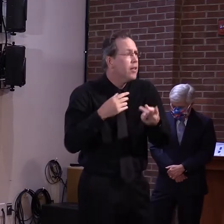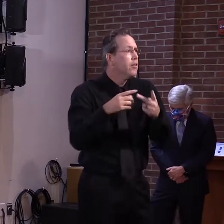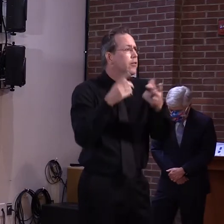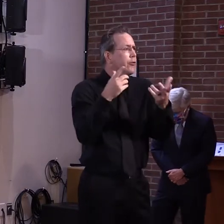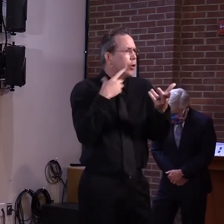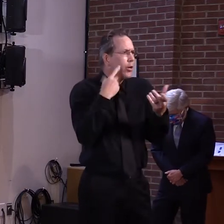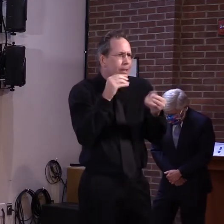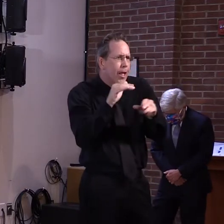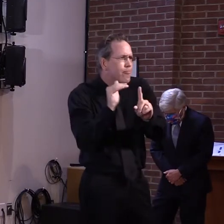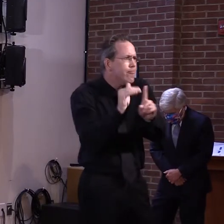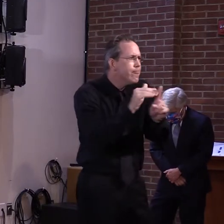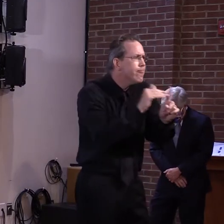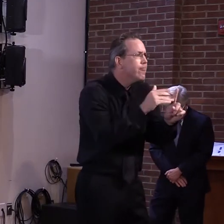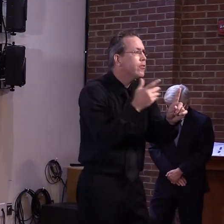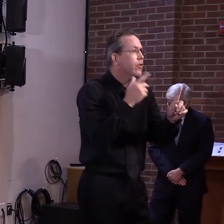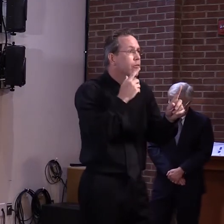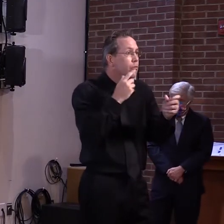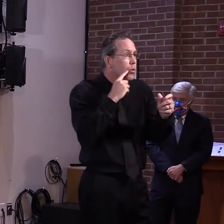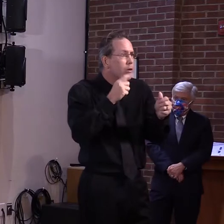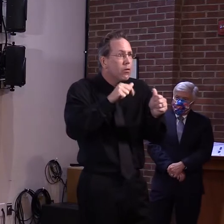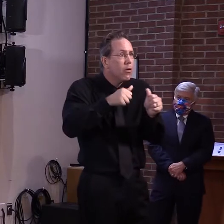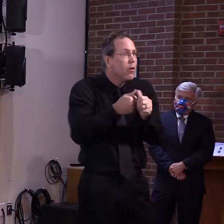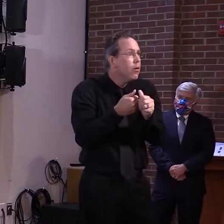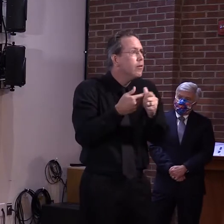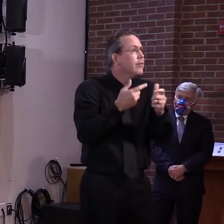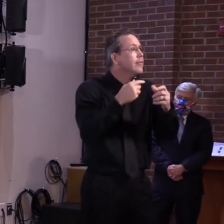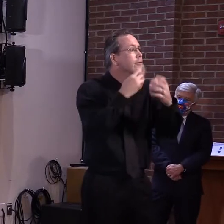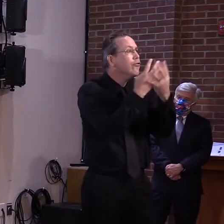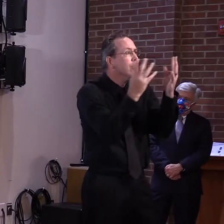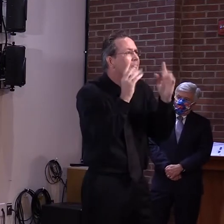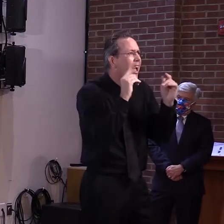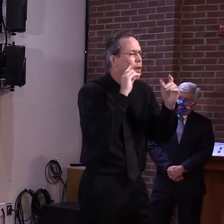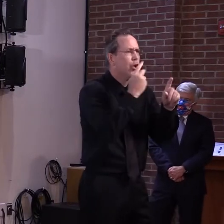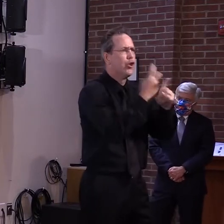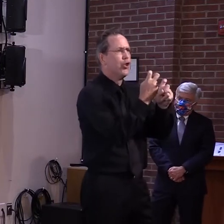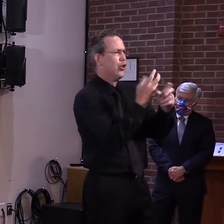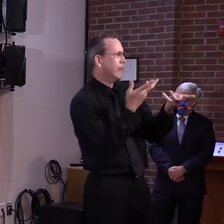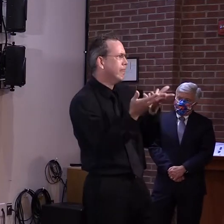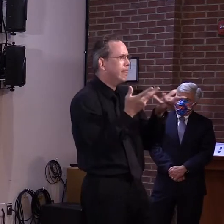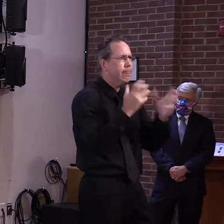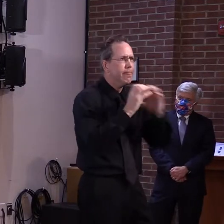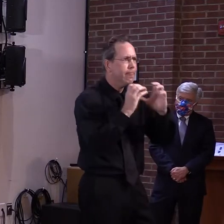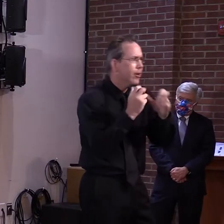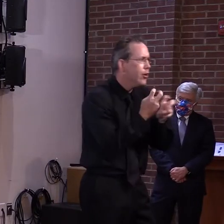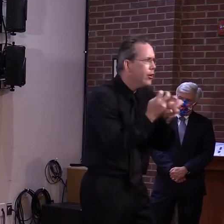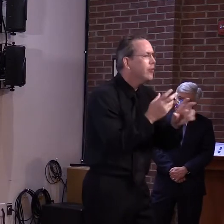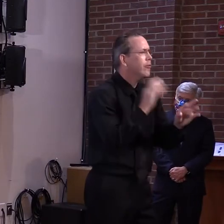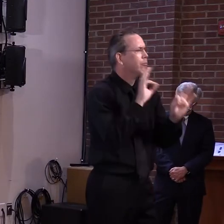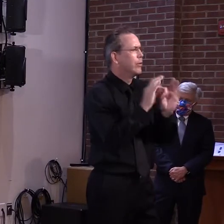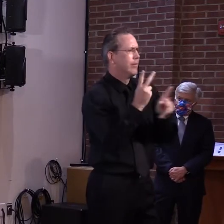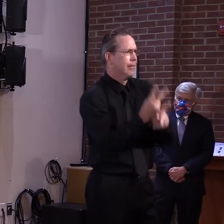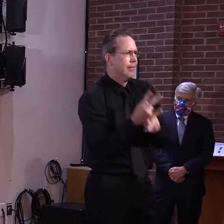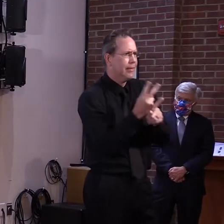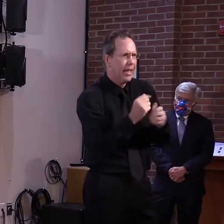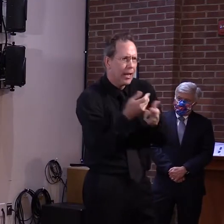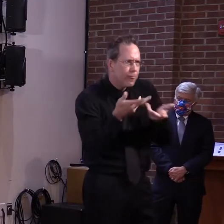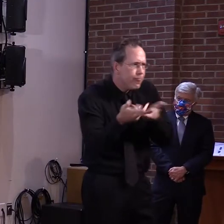scenes know how important this is, and we care about the health and safety of every single Vermonter.